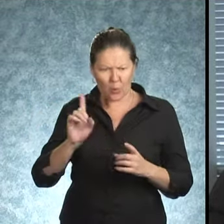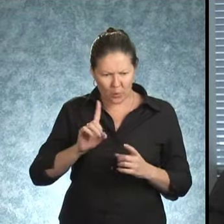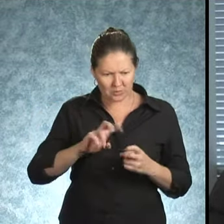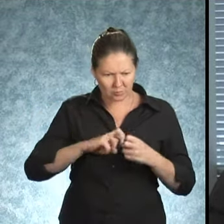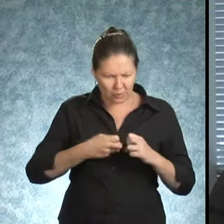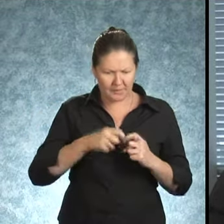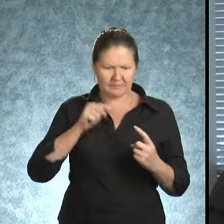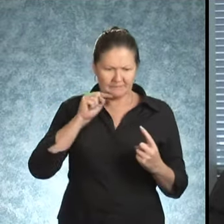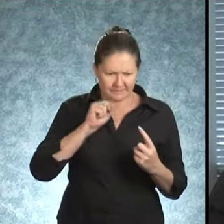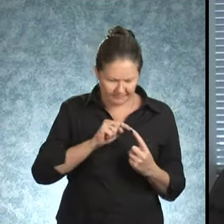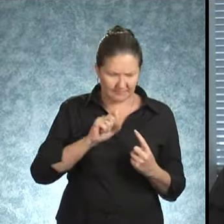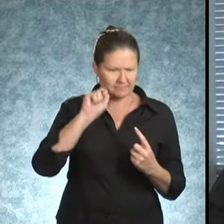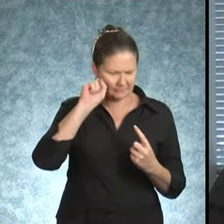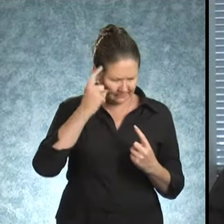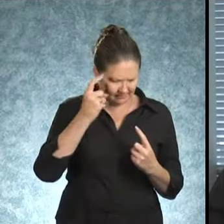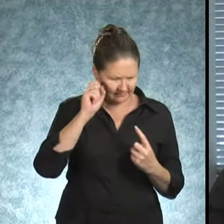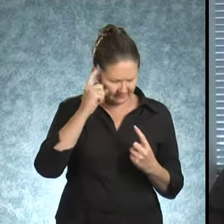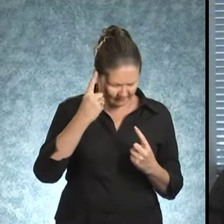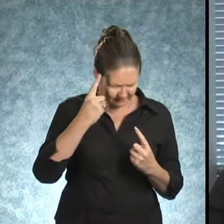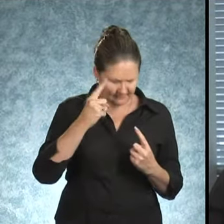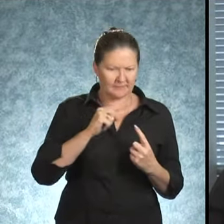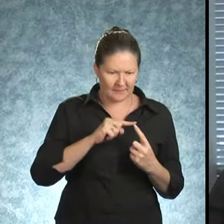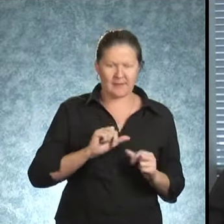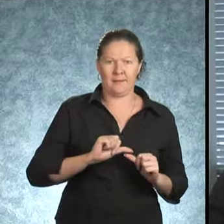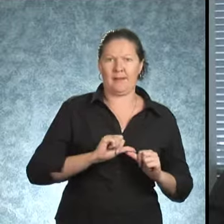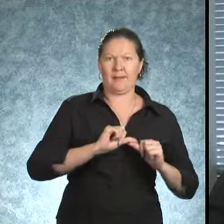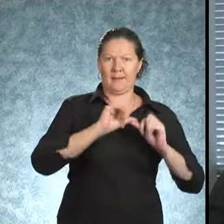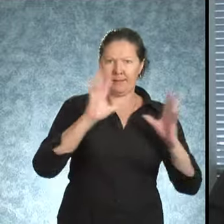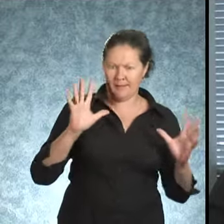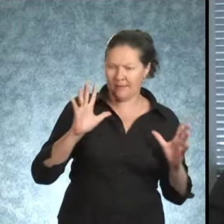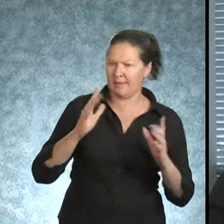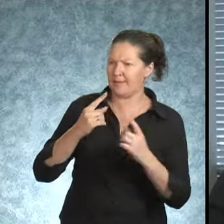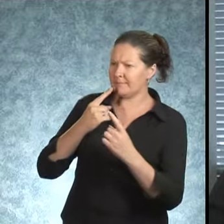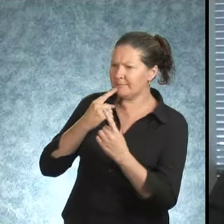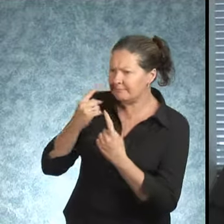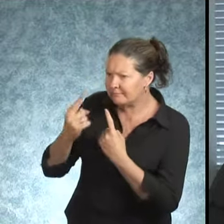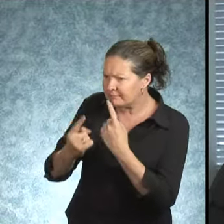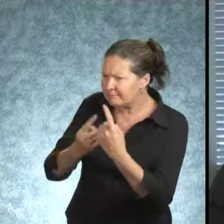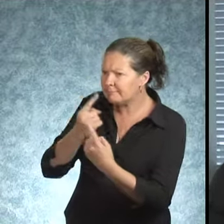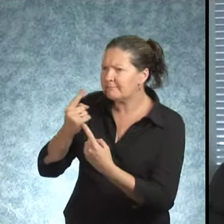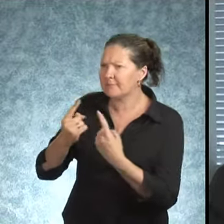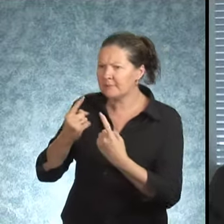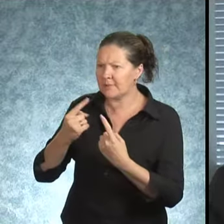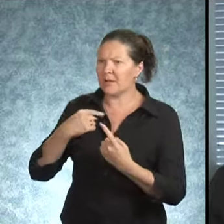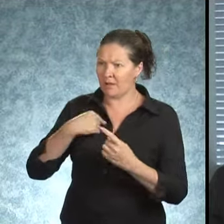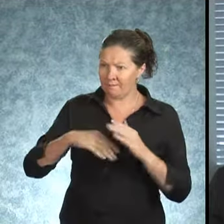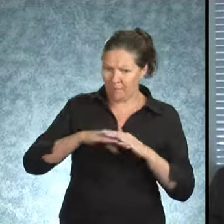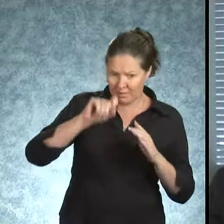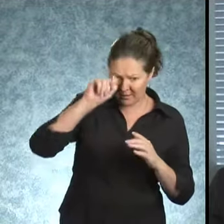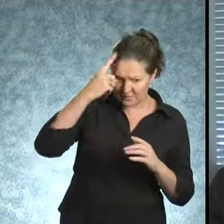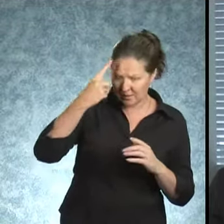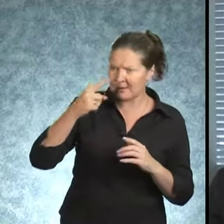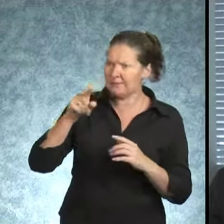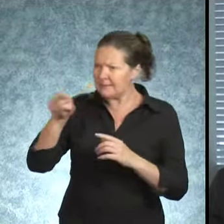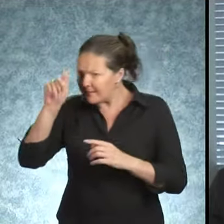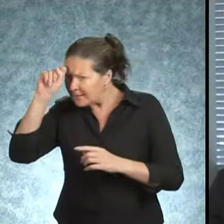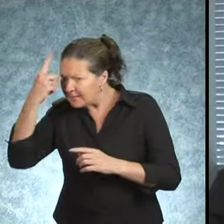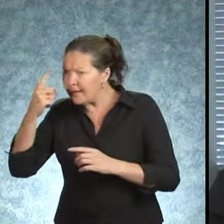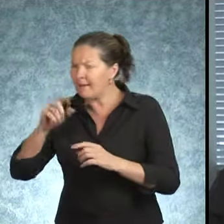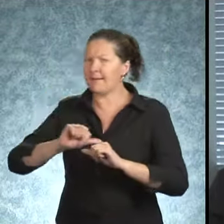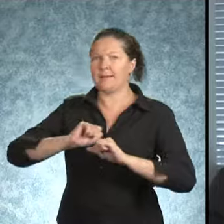problem is. So clarifying with the other person what the problem is, being clear yourself what you think the issue